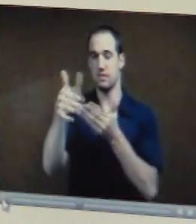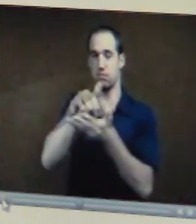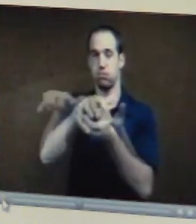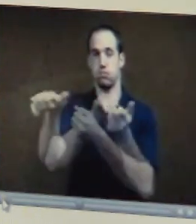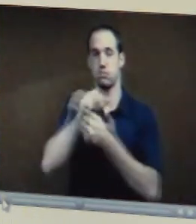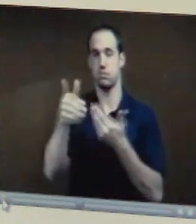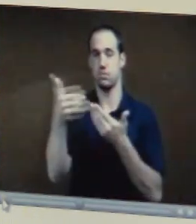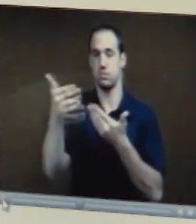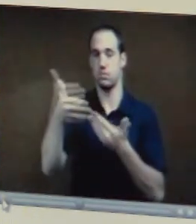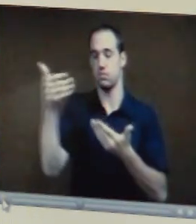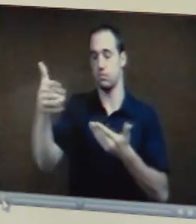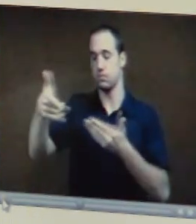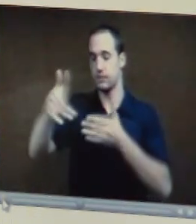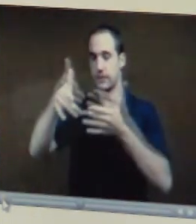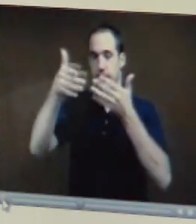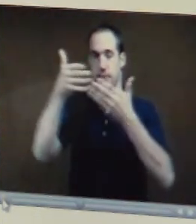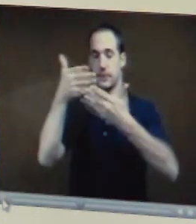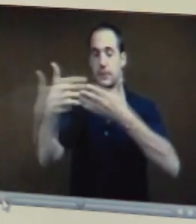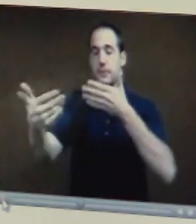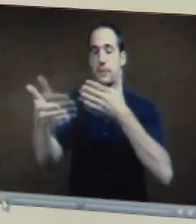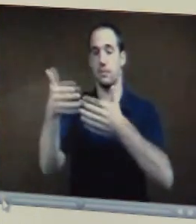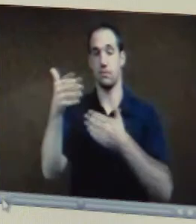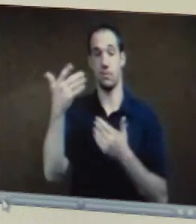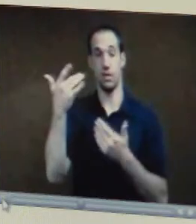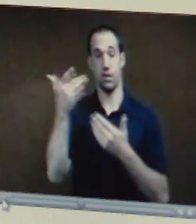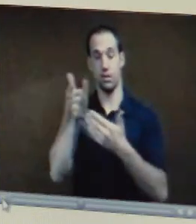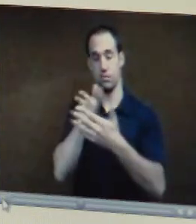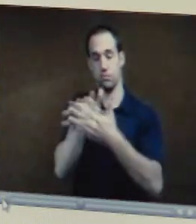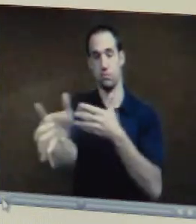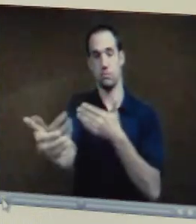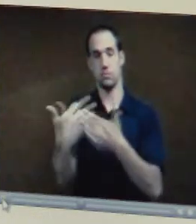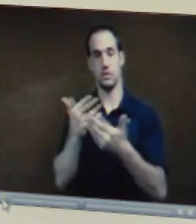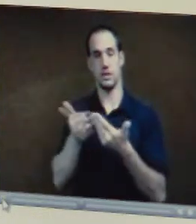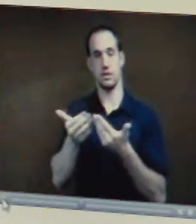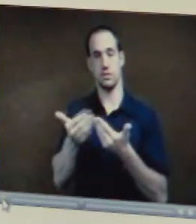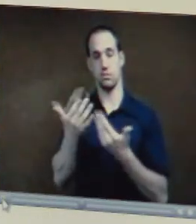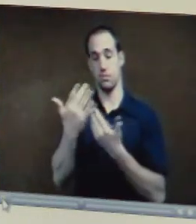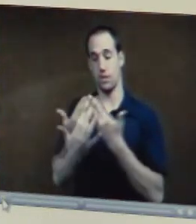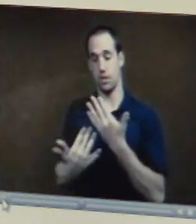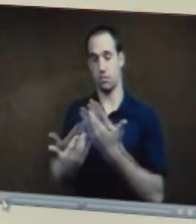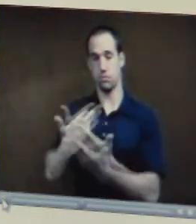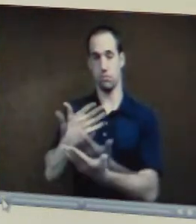Now the capillaries are really fragile. They can get damaged really easily.